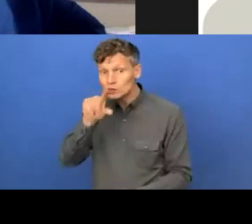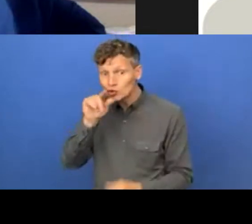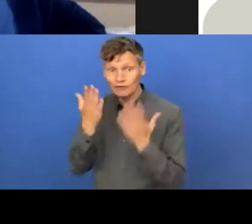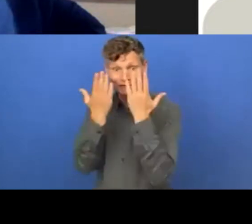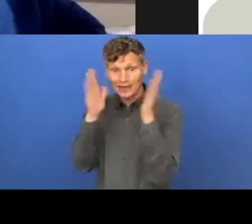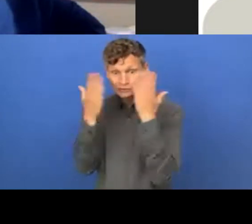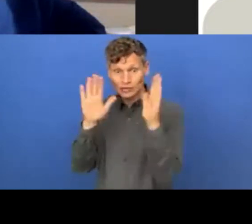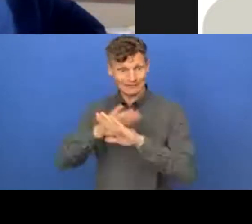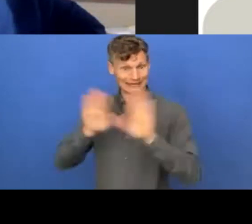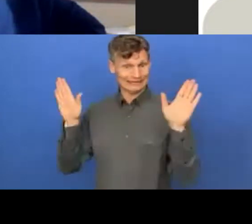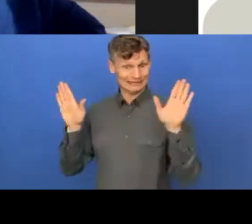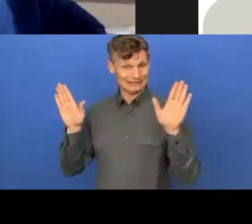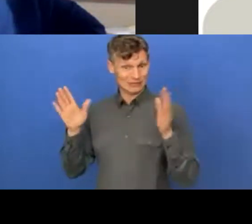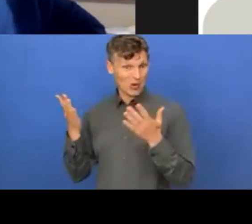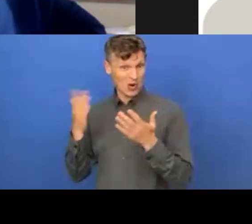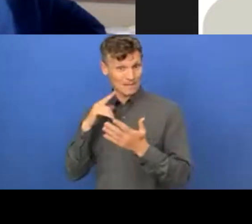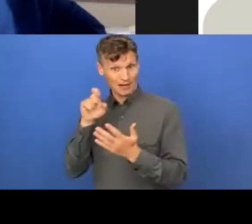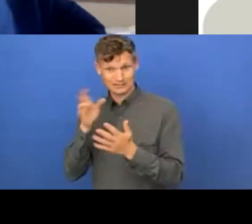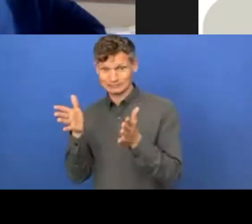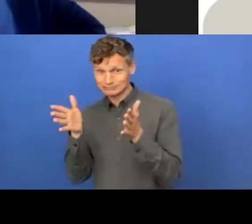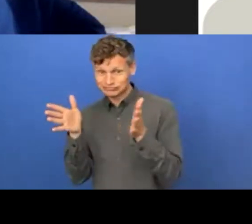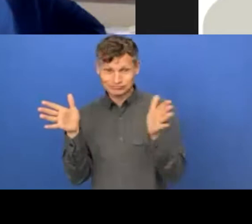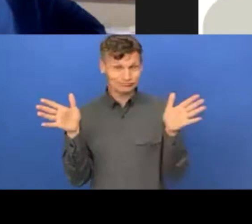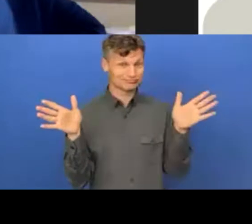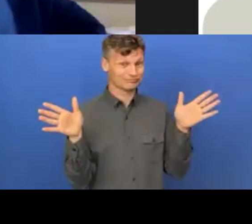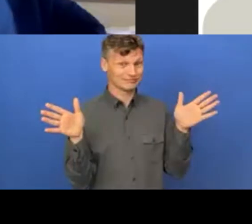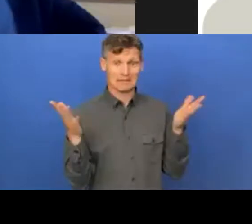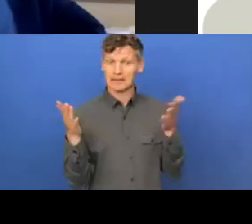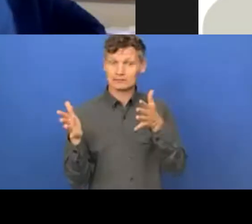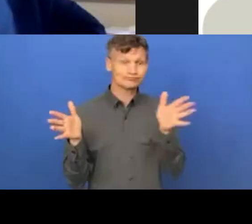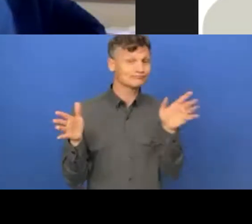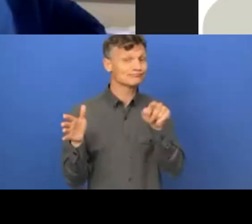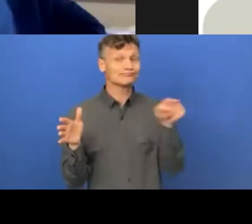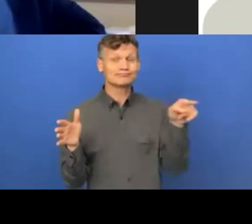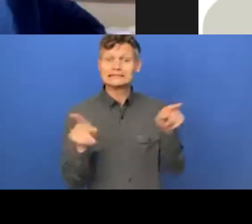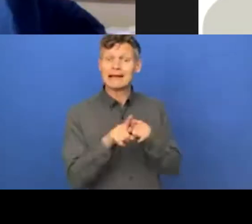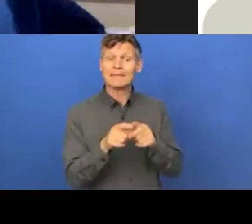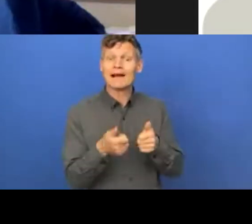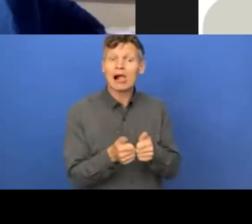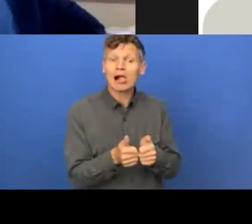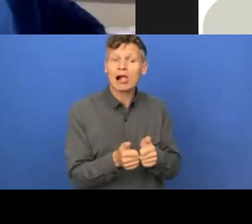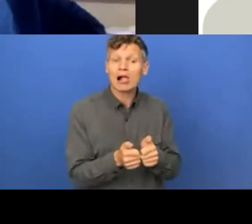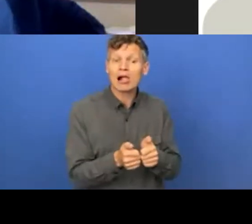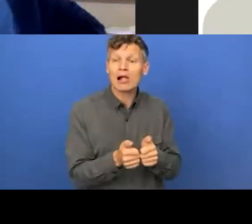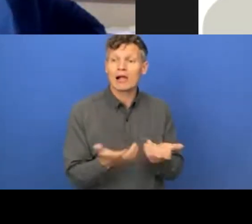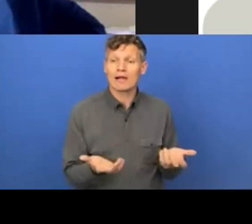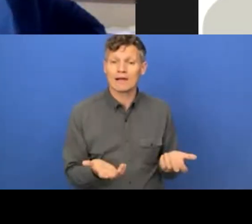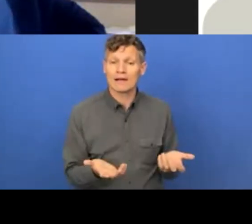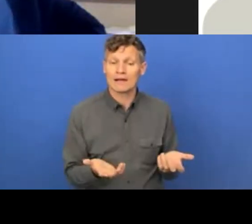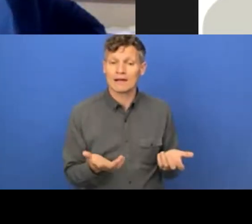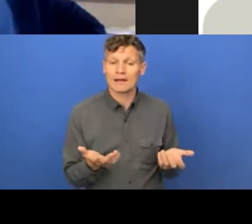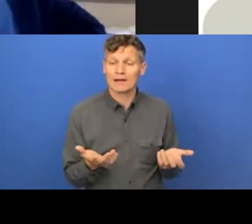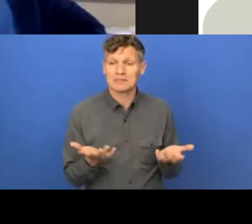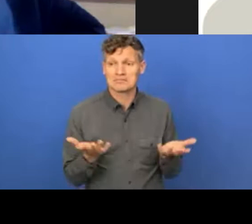look at other places as well, such as gaming platforms and so on? And I think another